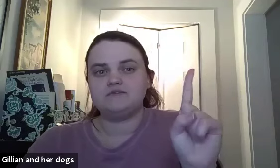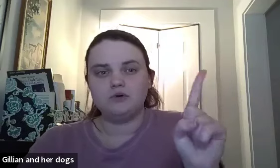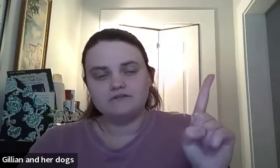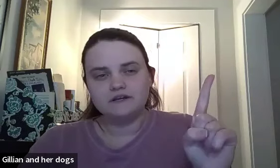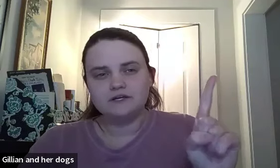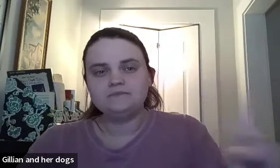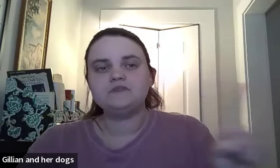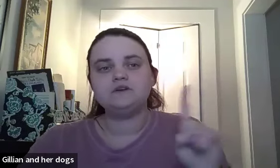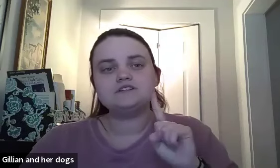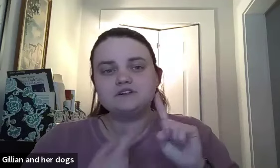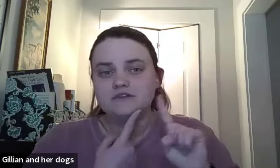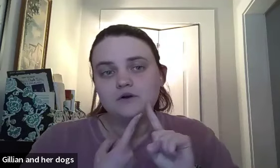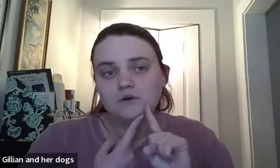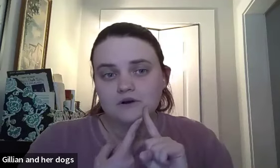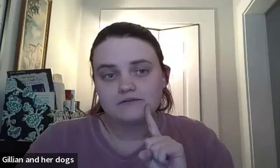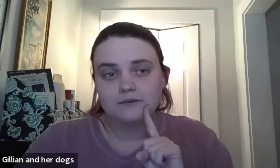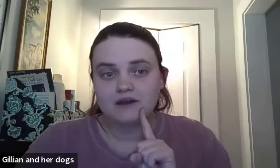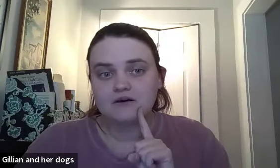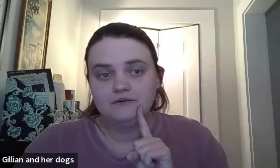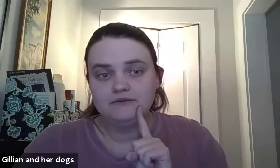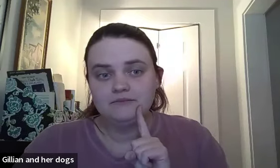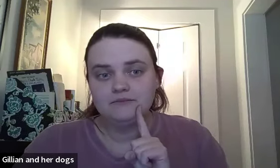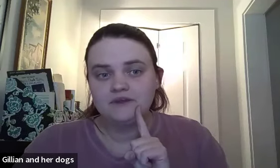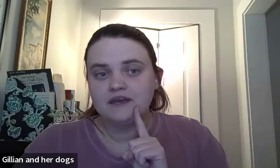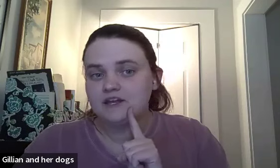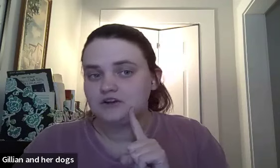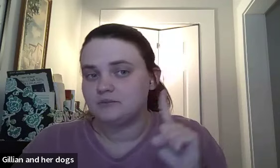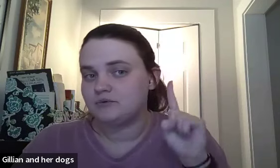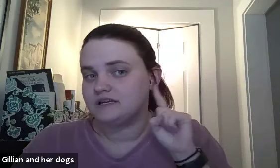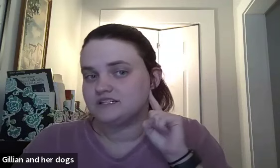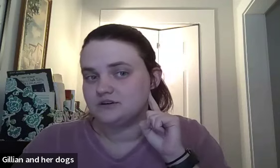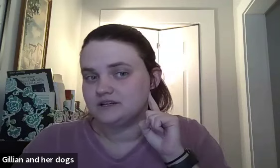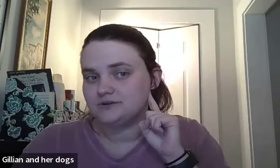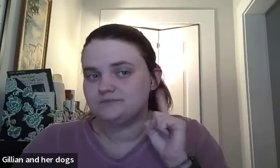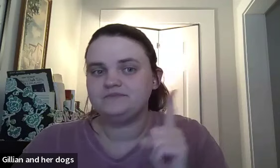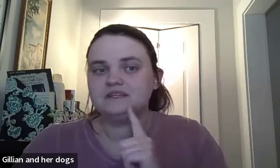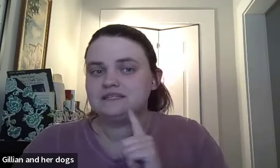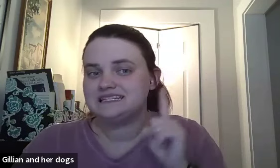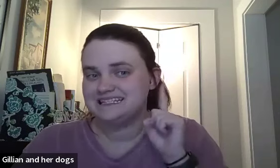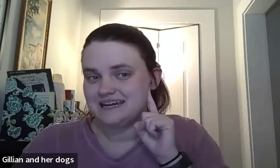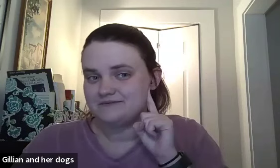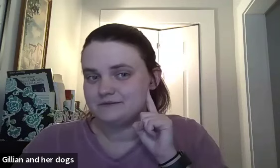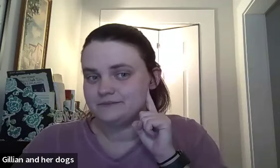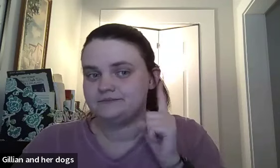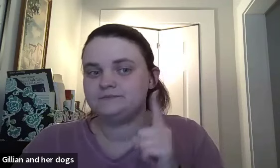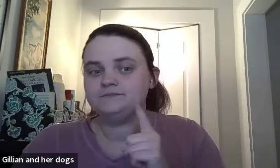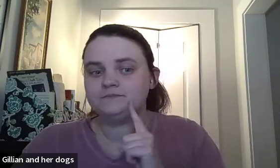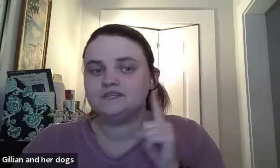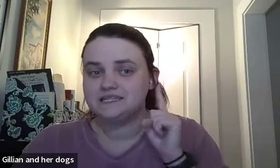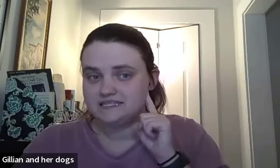kind of a pointer finger. You're going to start at the corner of your mouth and you're going to bring it to your ear. Deaf,